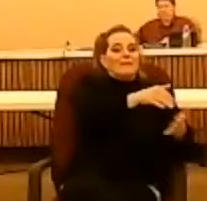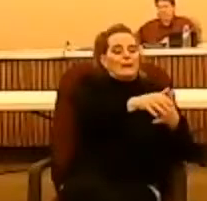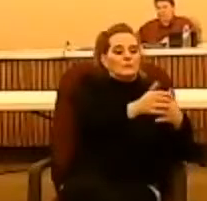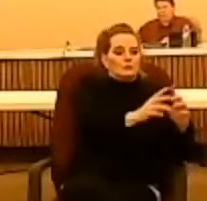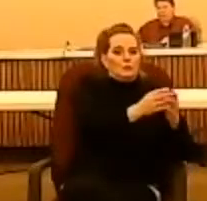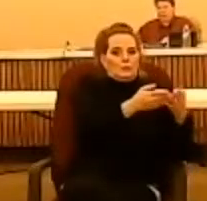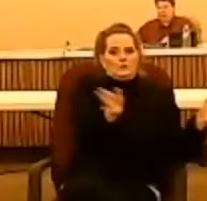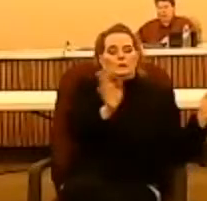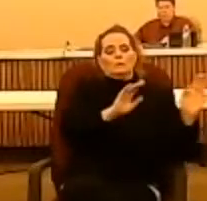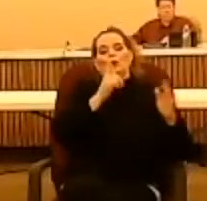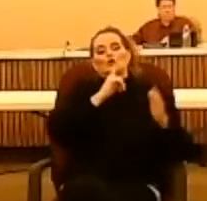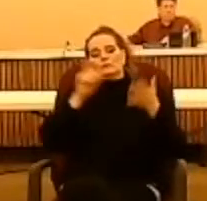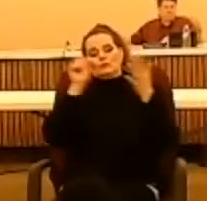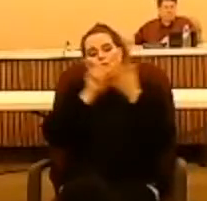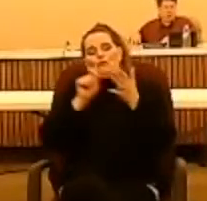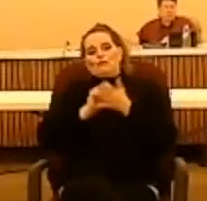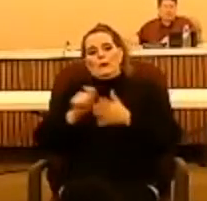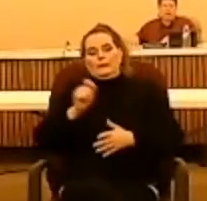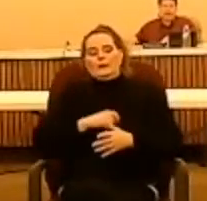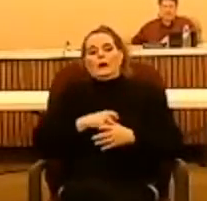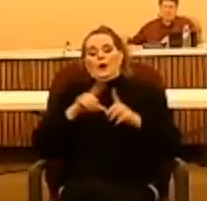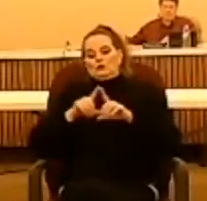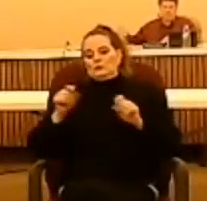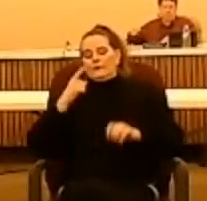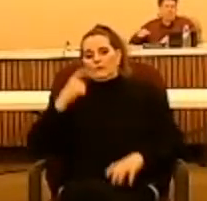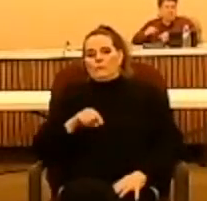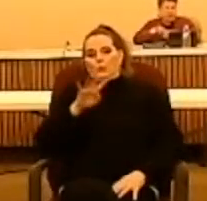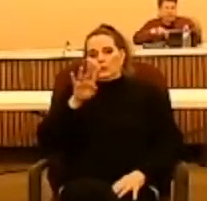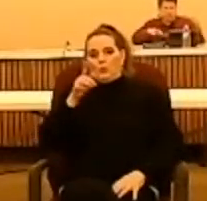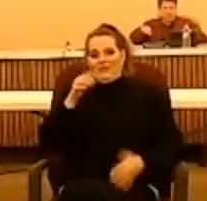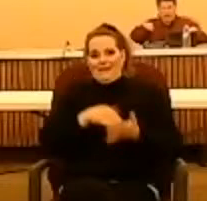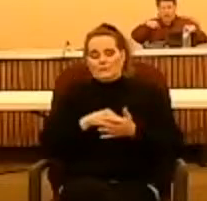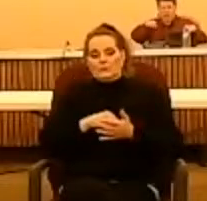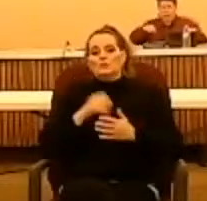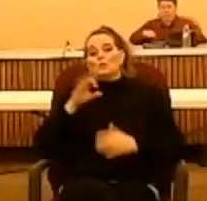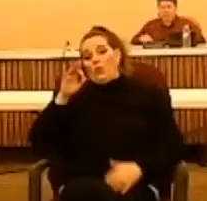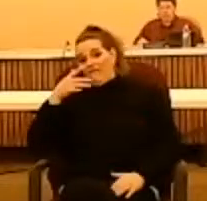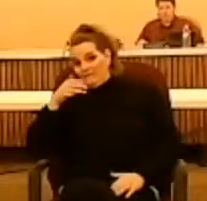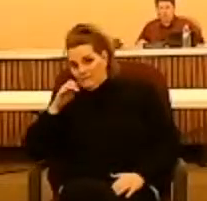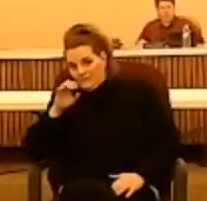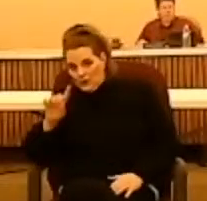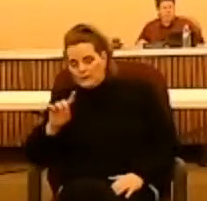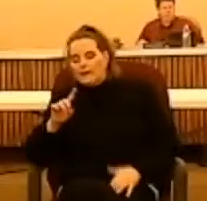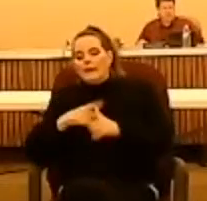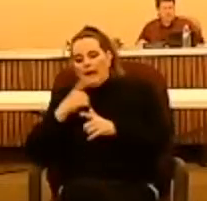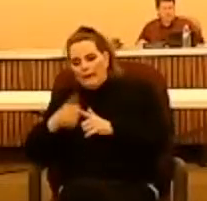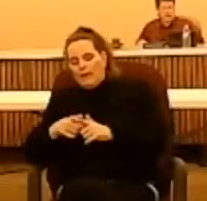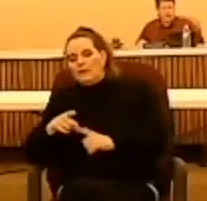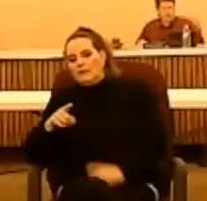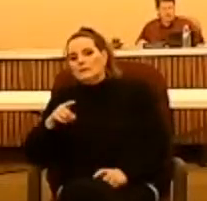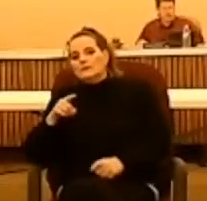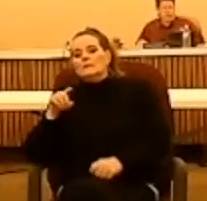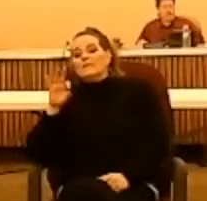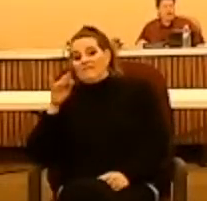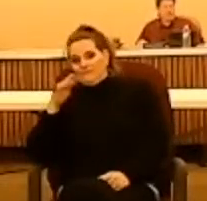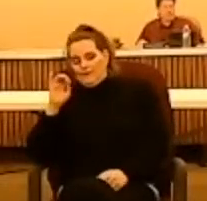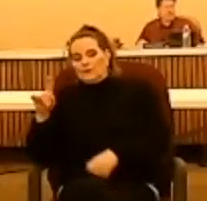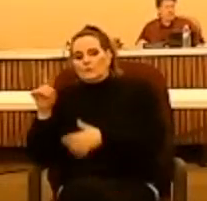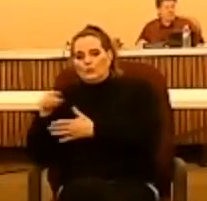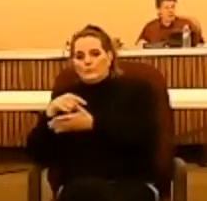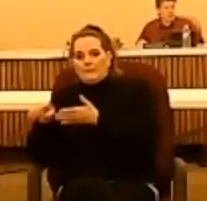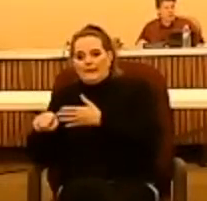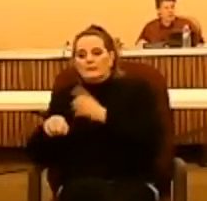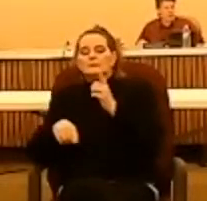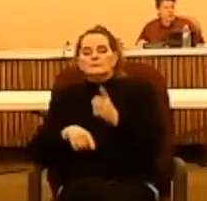for 141,000 to the whole fund, and the fund would then pay to have the local improvements done. They opted to go the